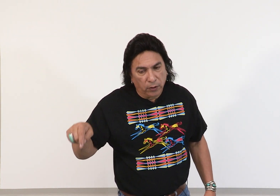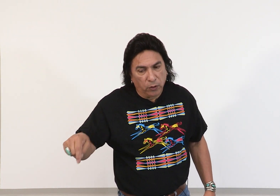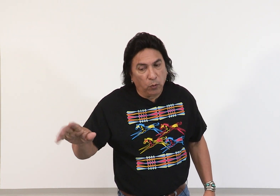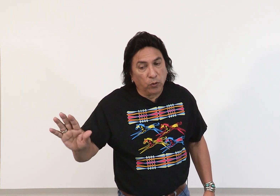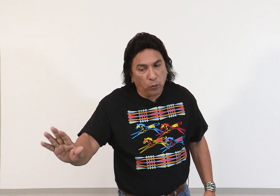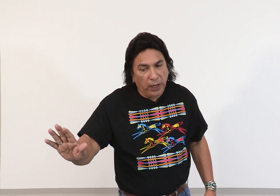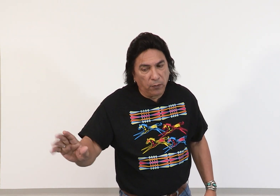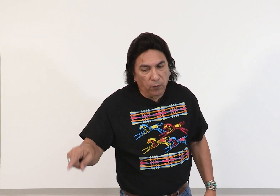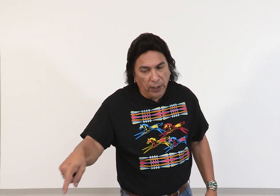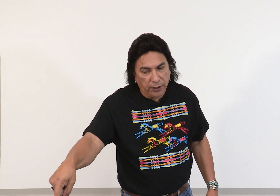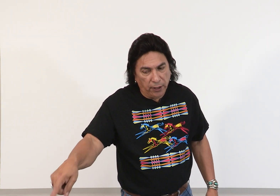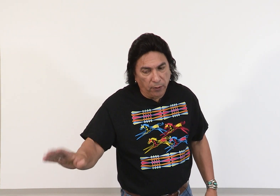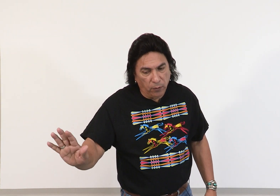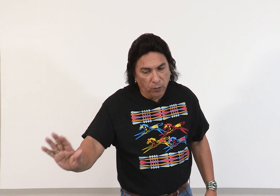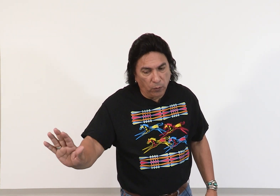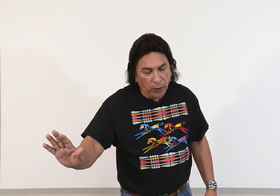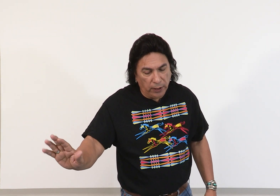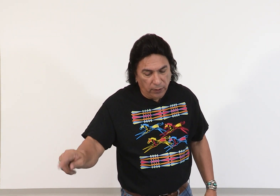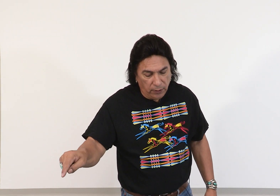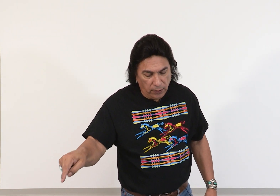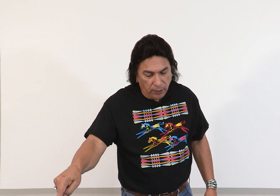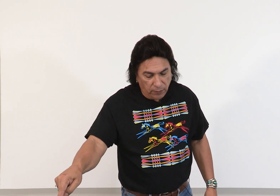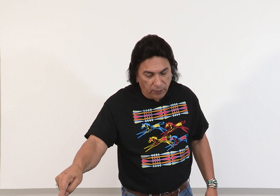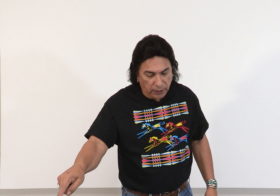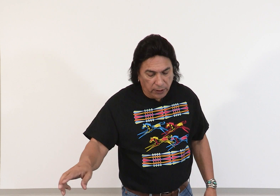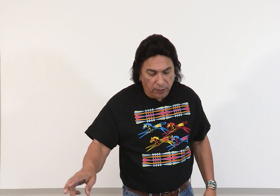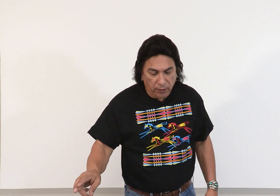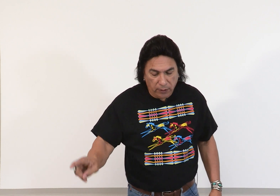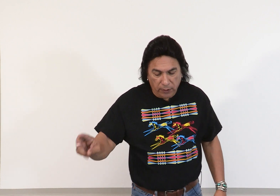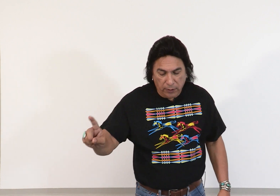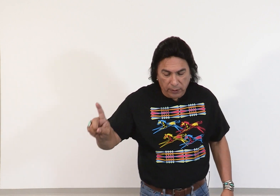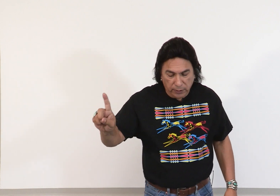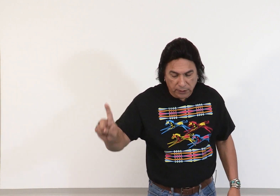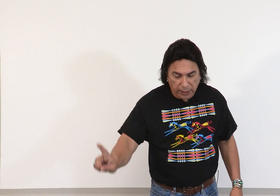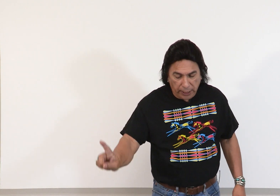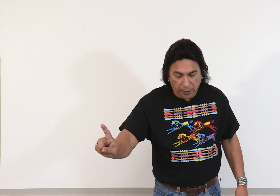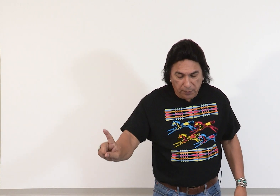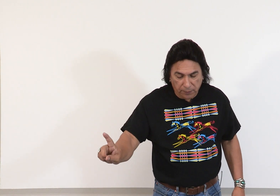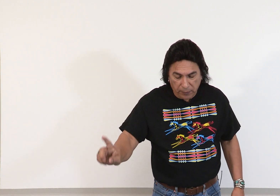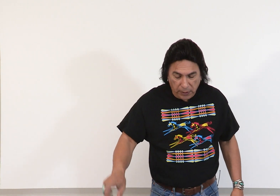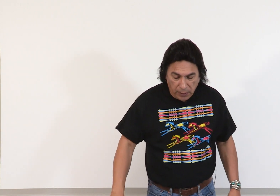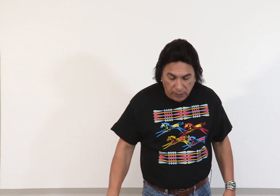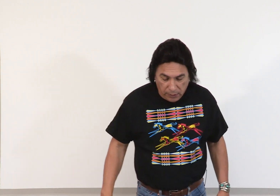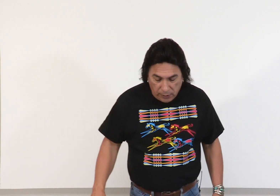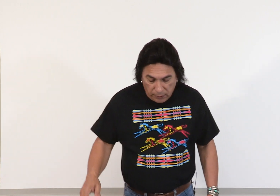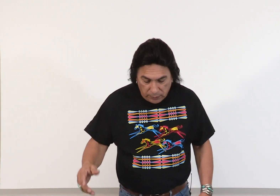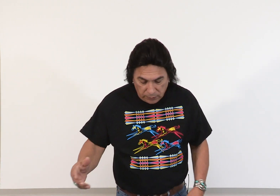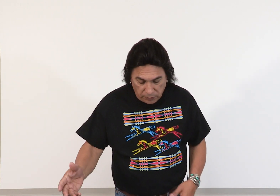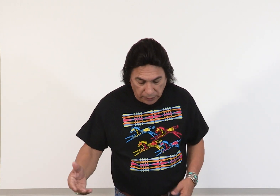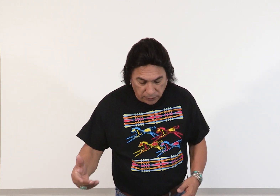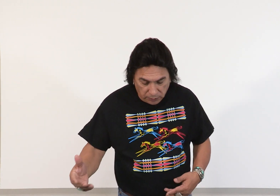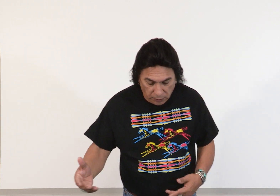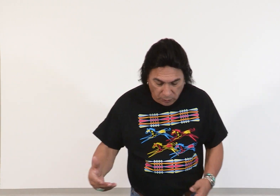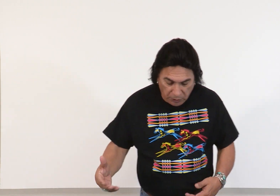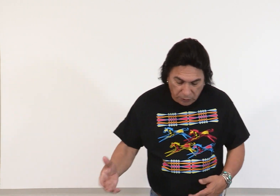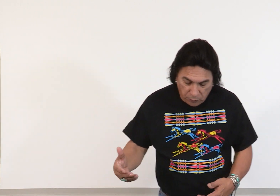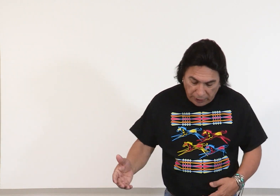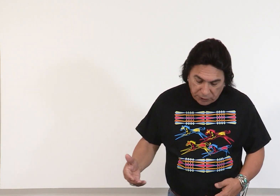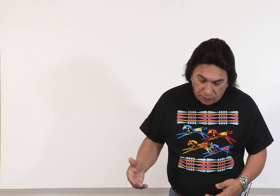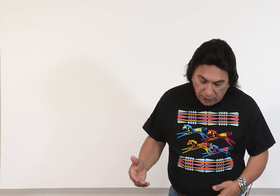to wait right there, wait, right there, stand. So that's a little bit of direction right